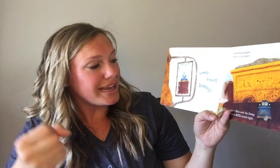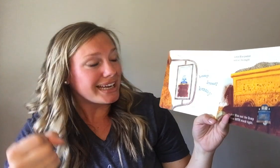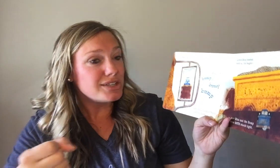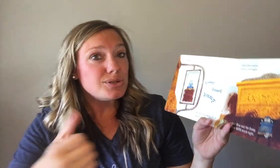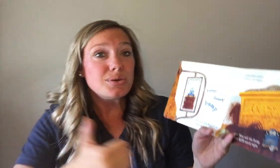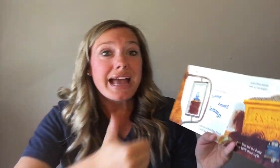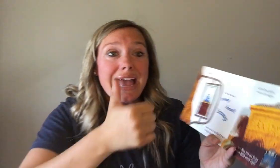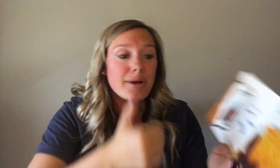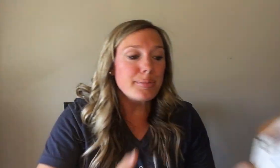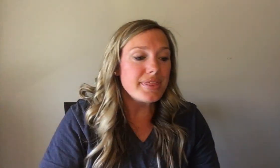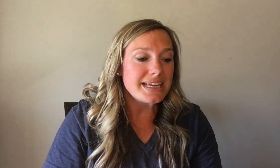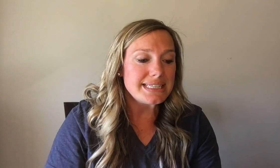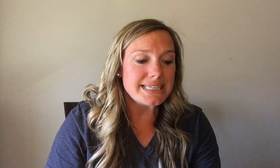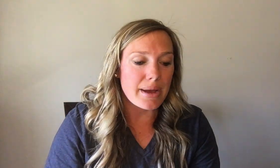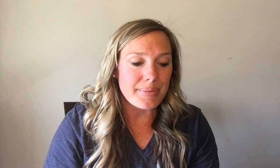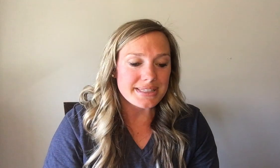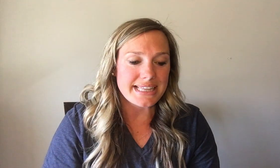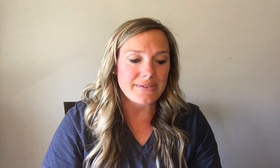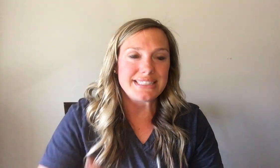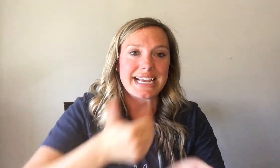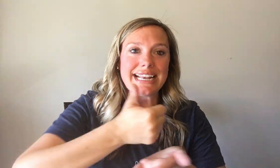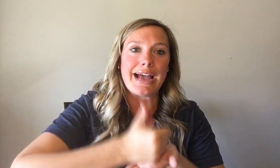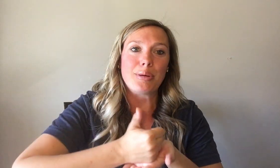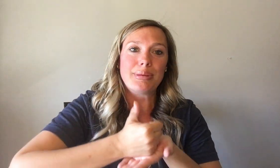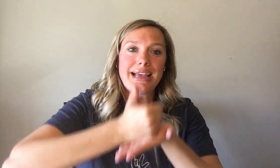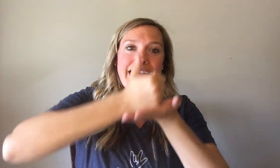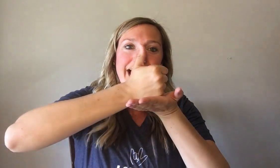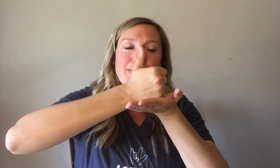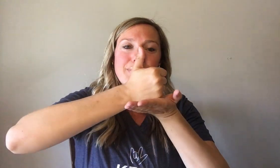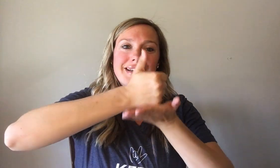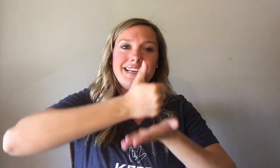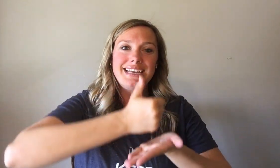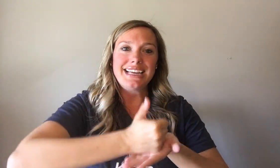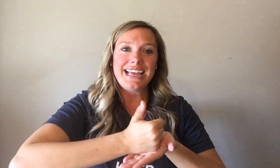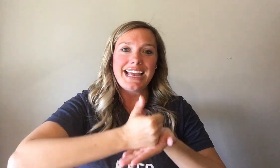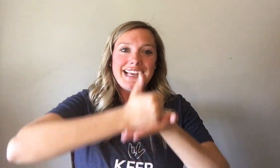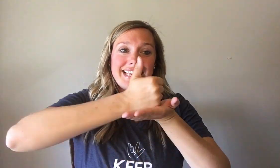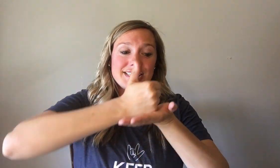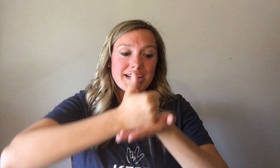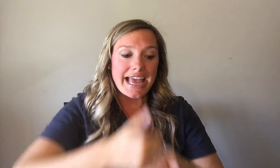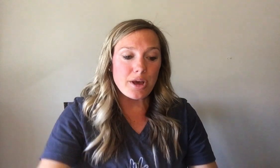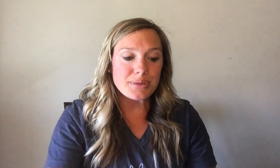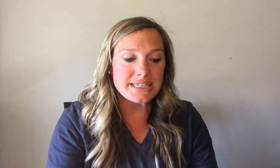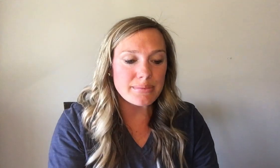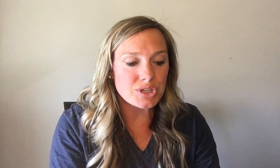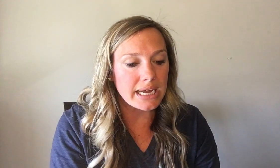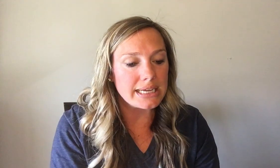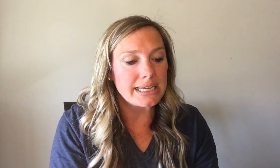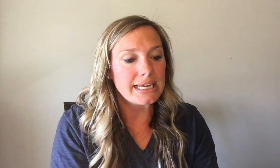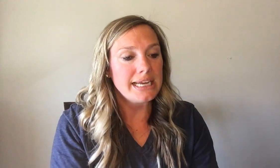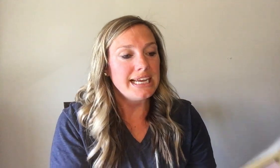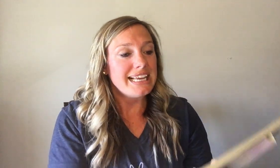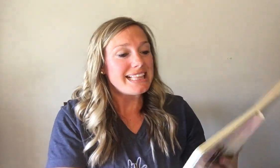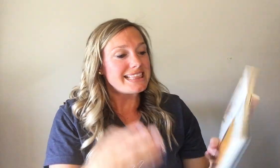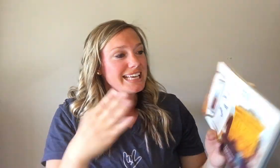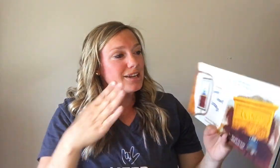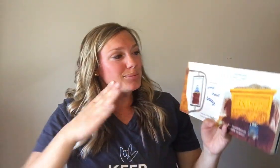truck to help the dump. That's how we sign help, help. He's gonna help the dump truck. Little